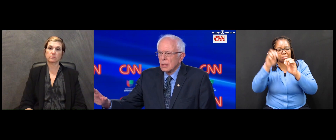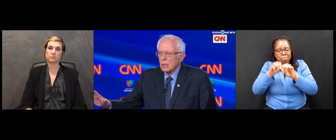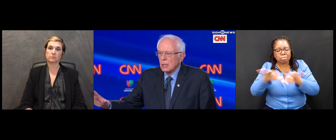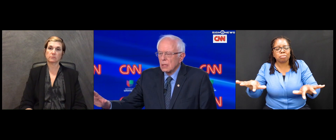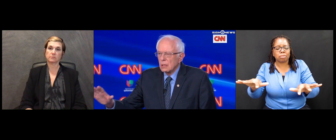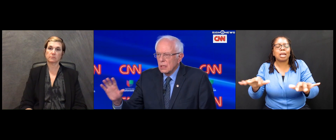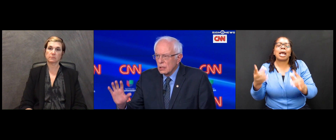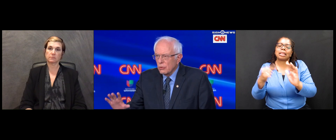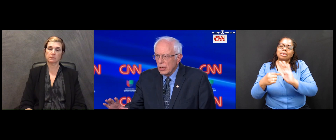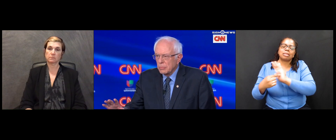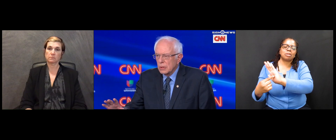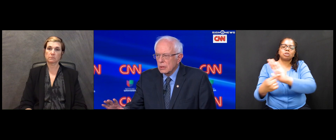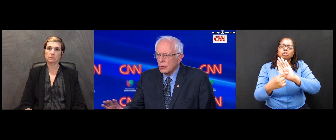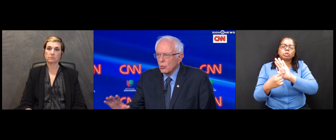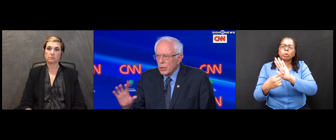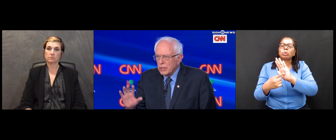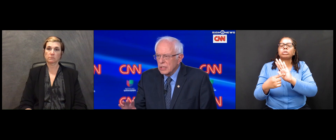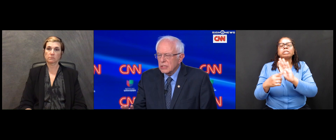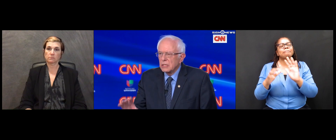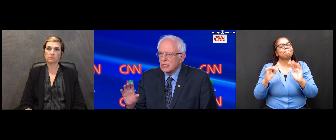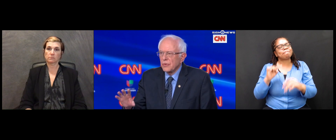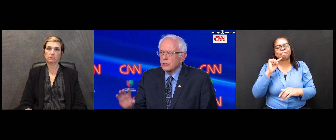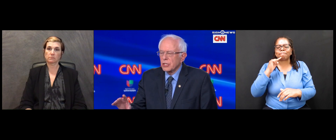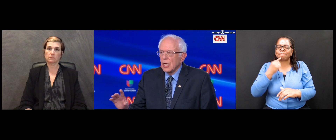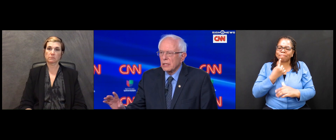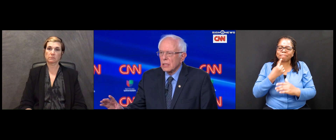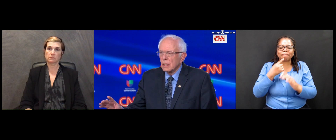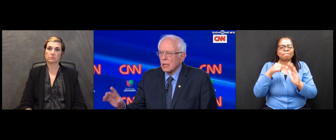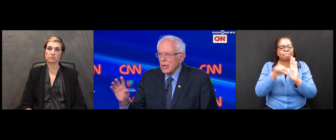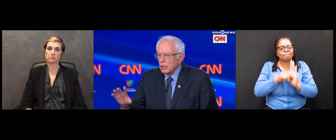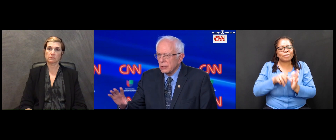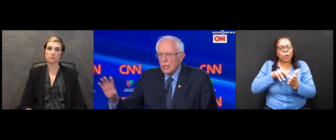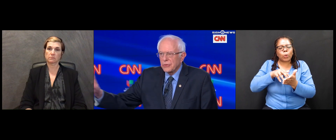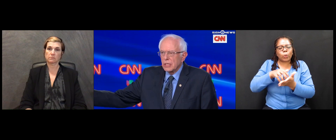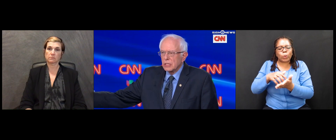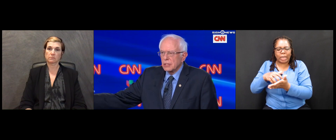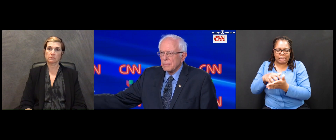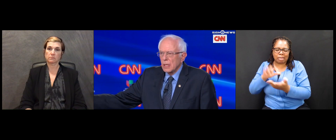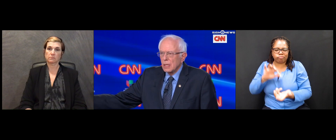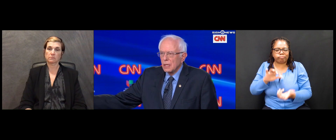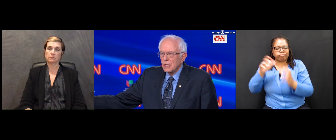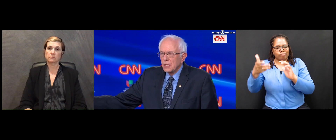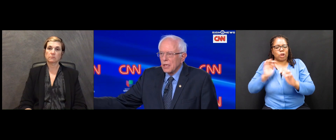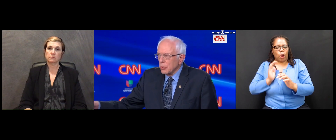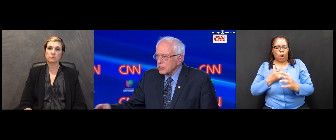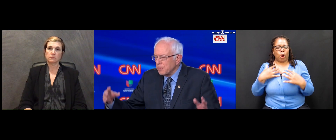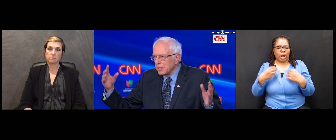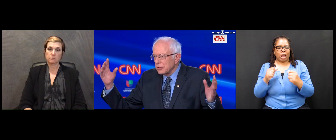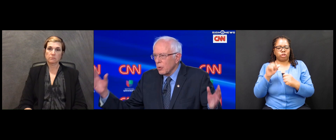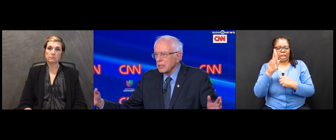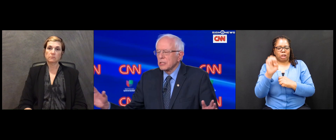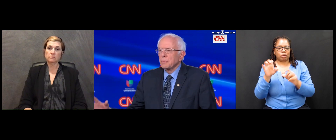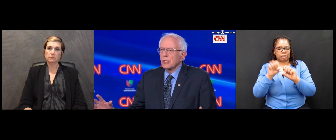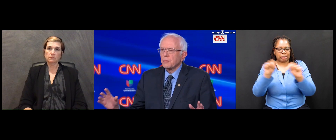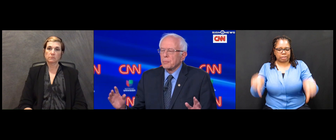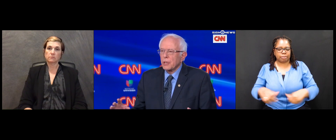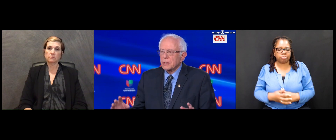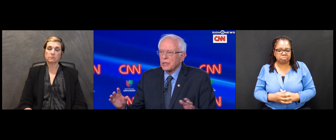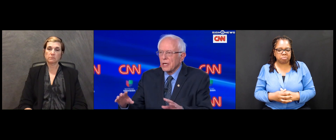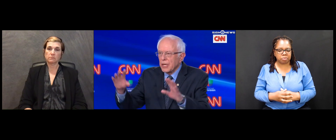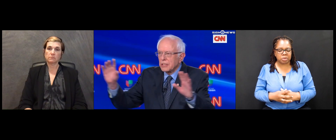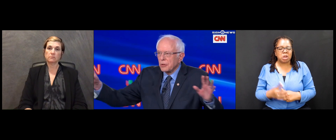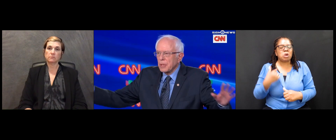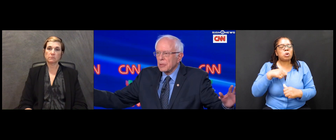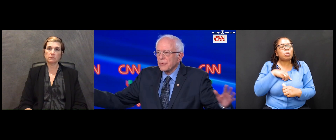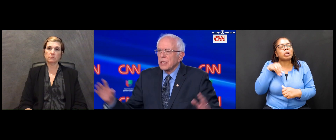exposes the incredible weakness and dysfunctionality of our current healthcare system. Now, we're spending twice as much per